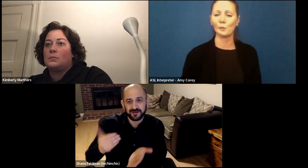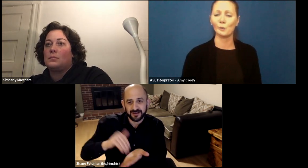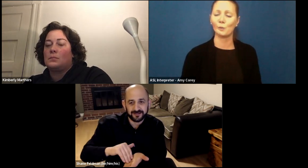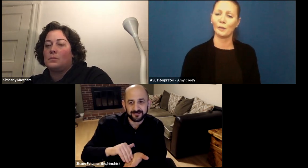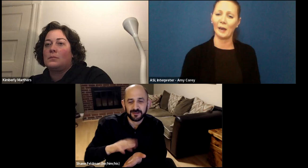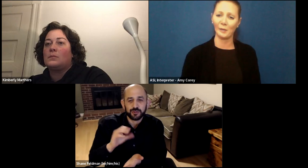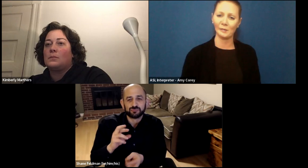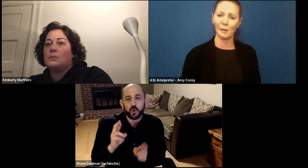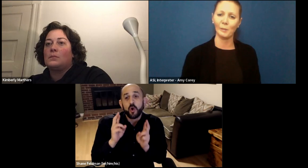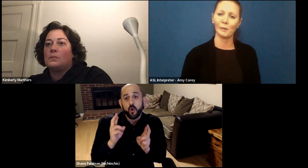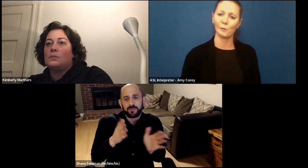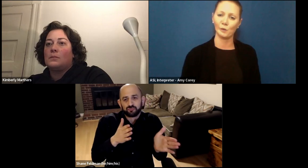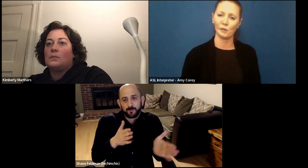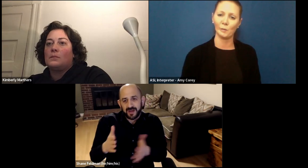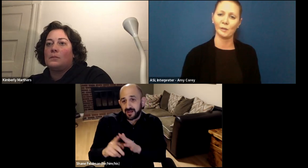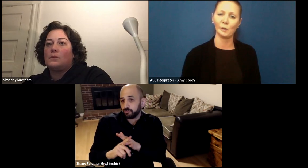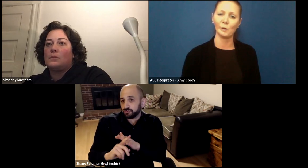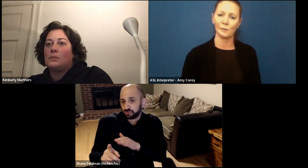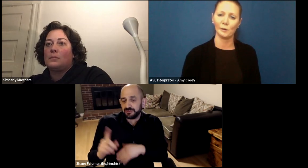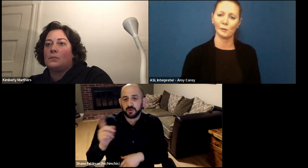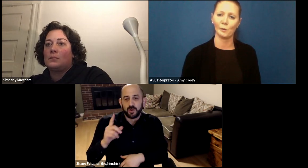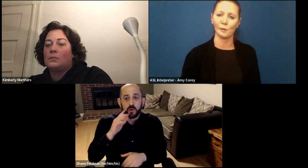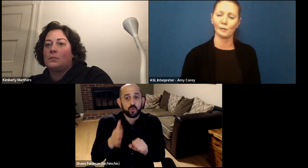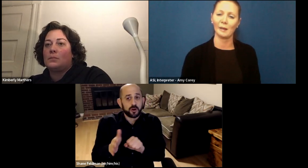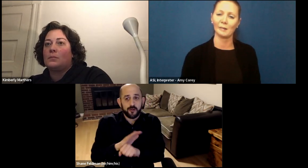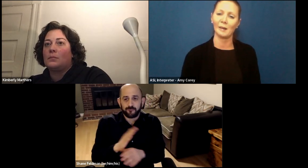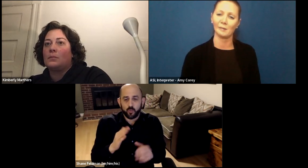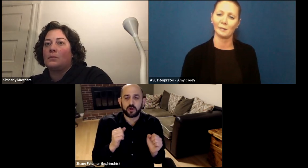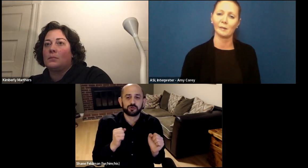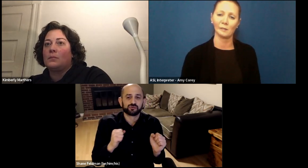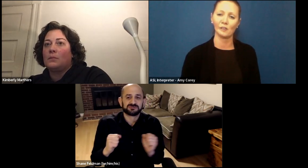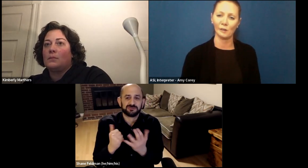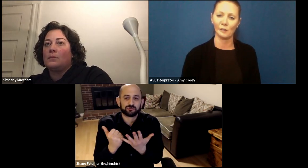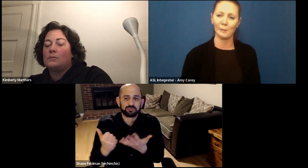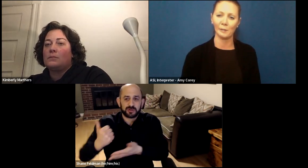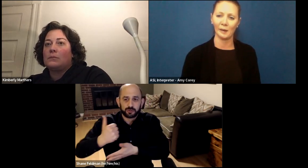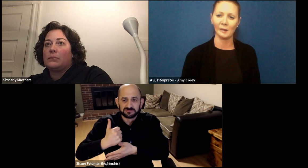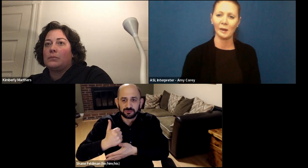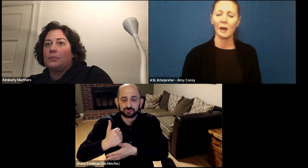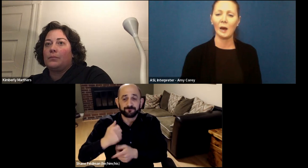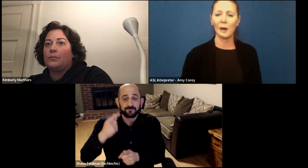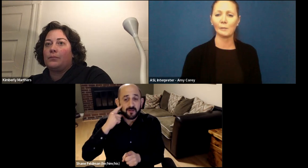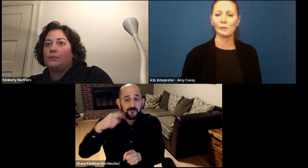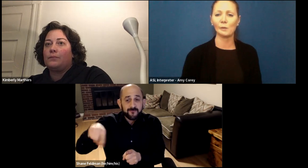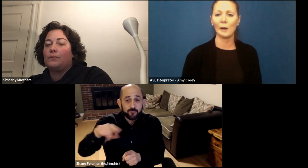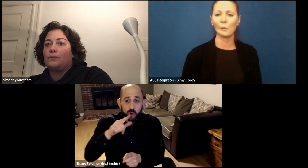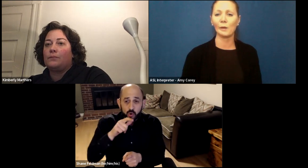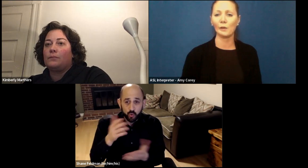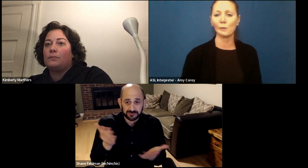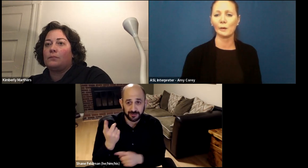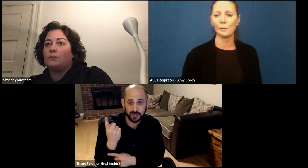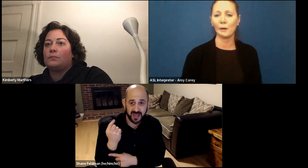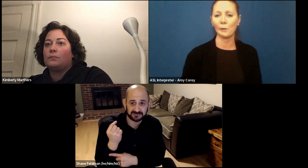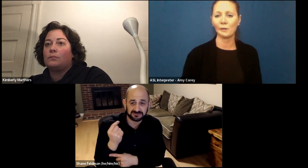to do that this month, but unfortunately with the new governor's orders, that has changed that plan. So now we